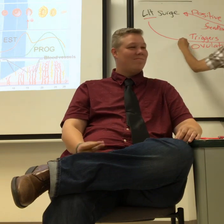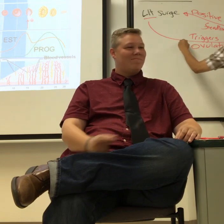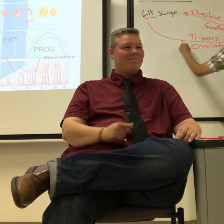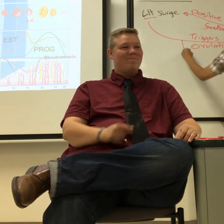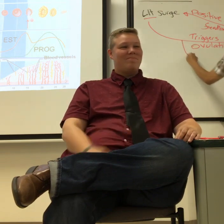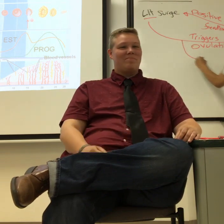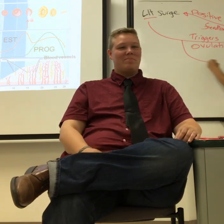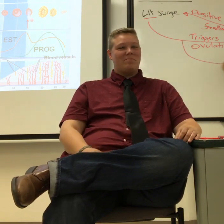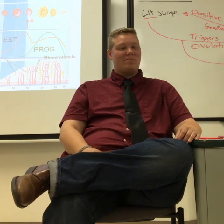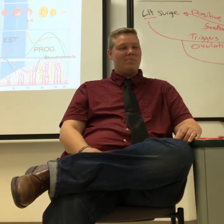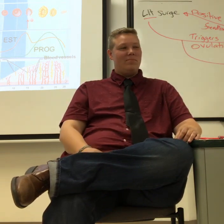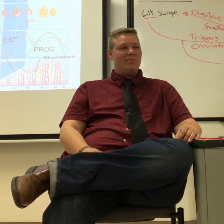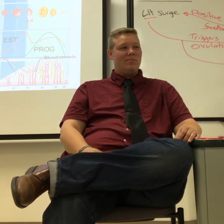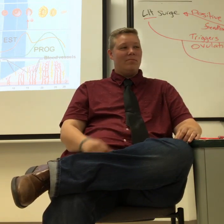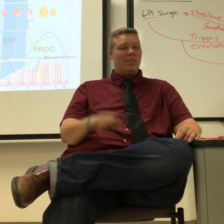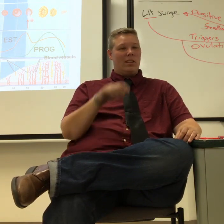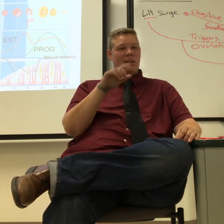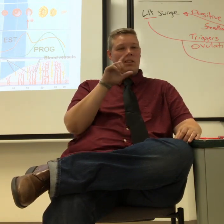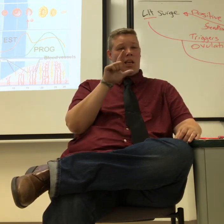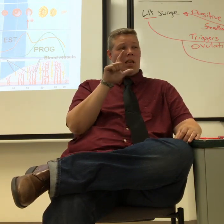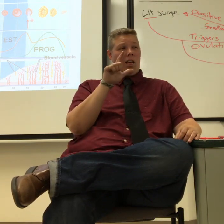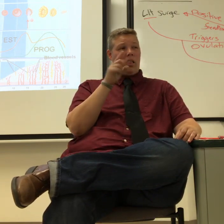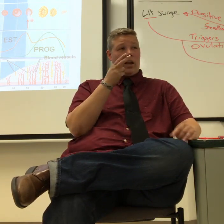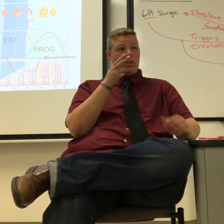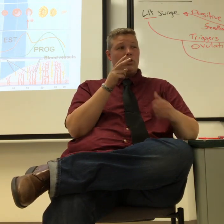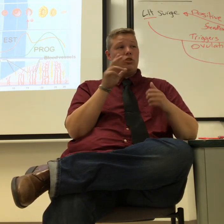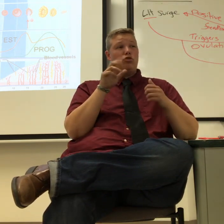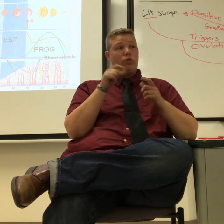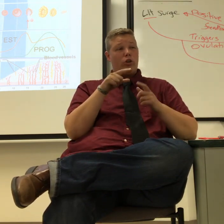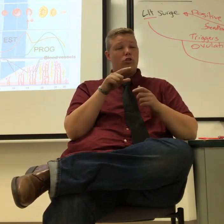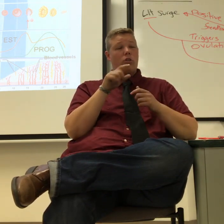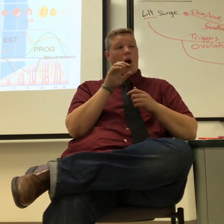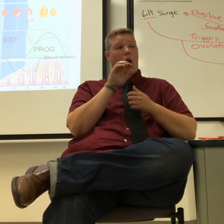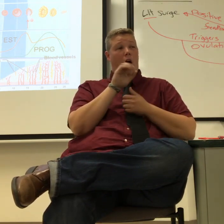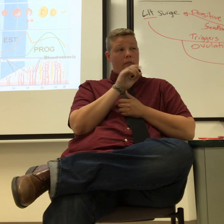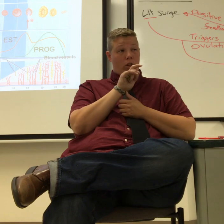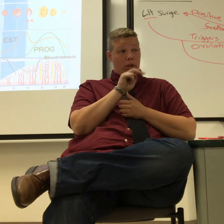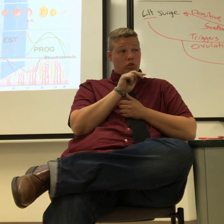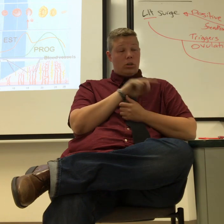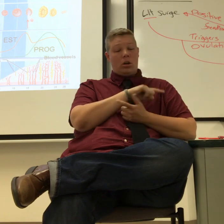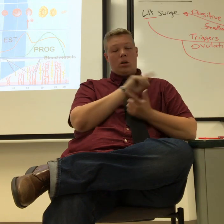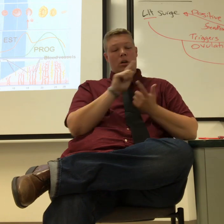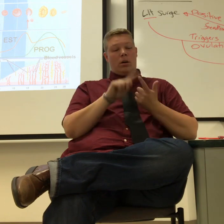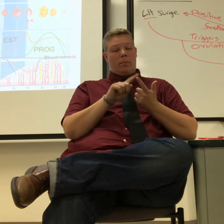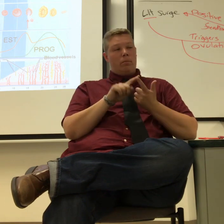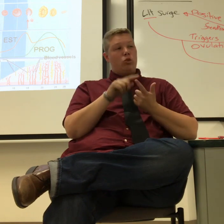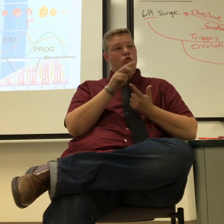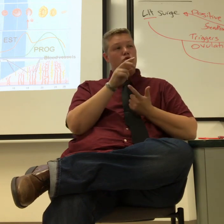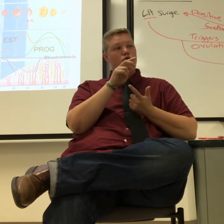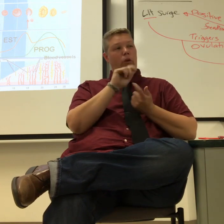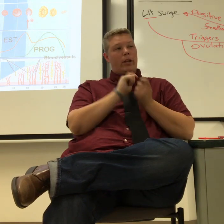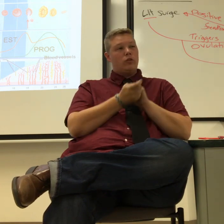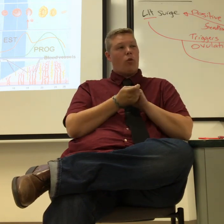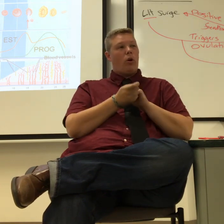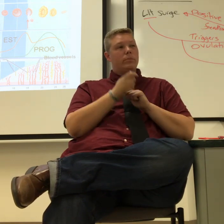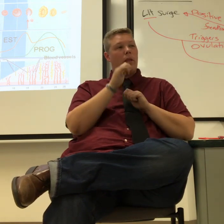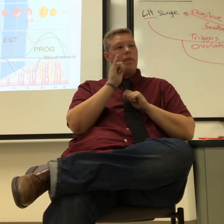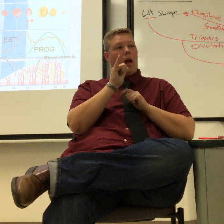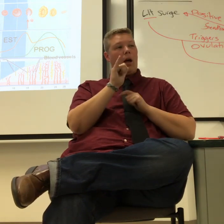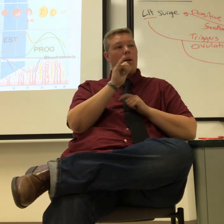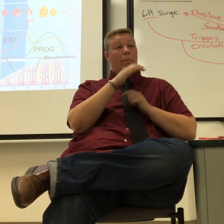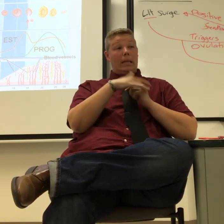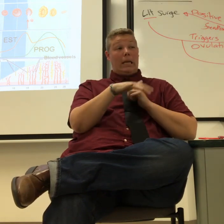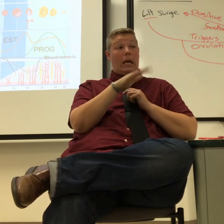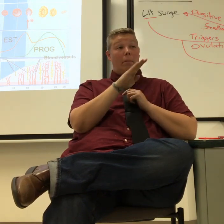Not only does LH trigger ovulation, it transforms the bleeding body into yellow body. So be sure